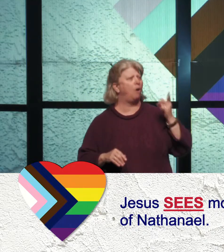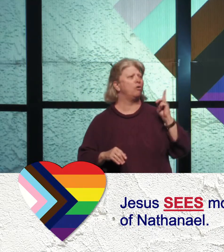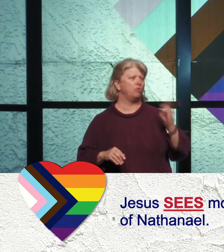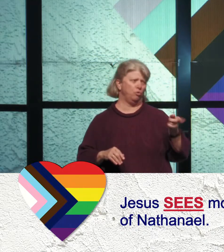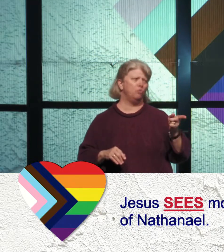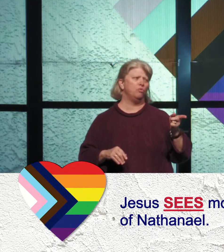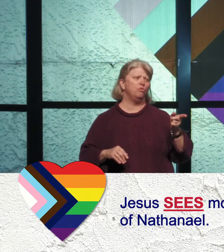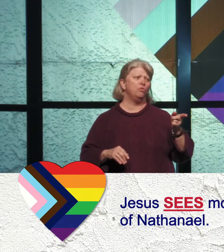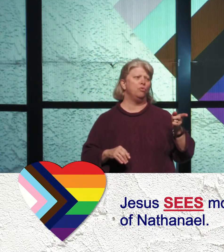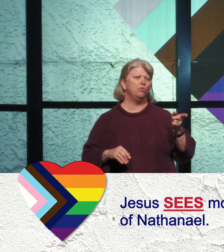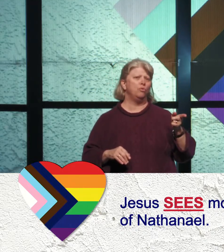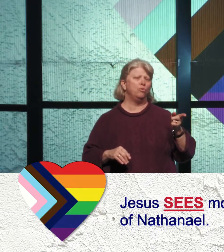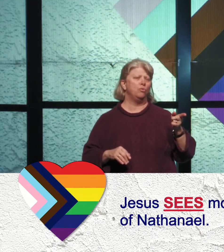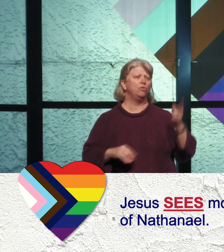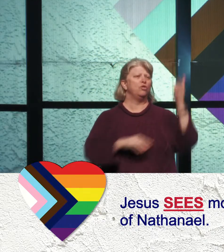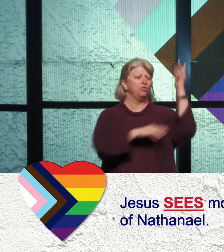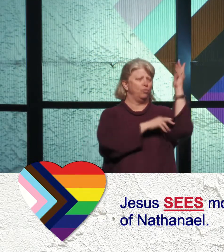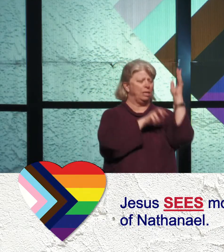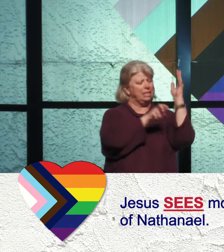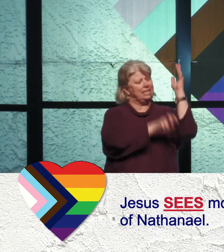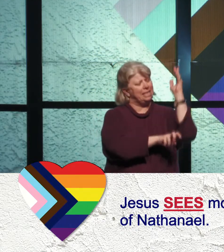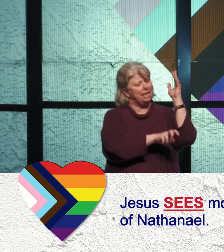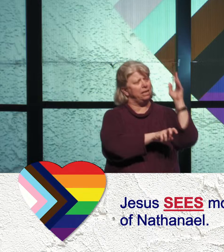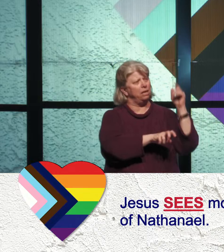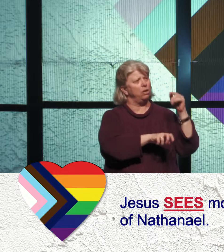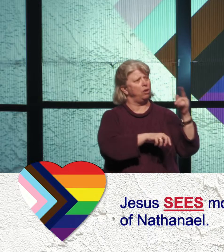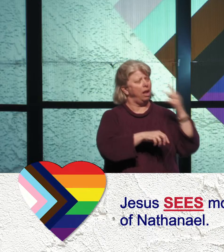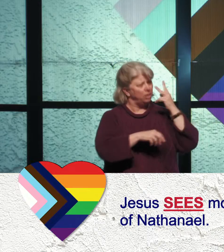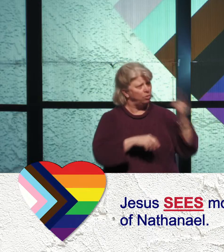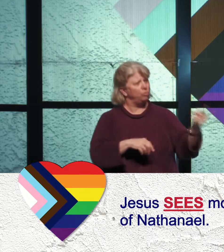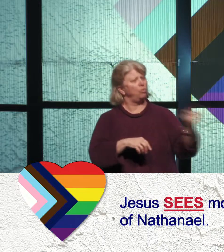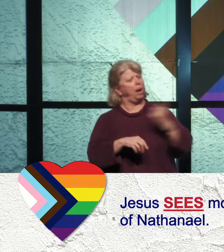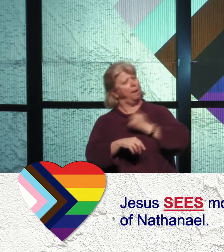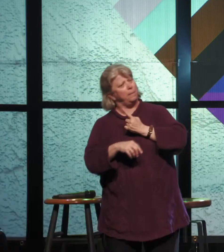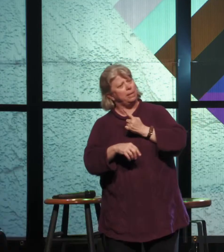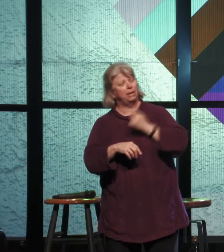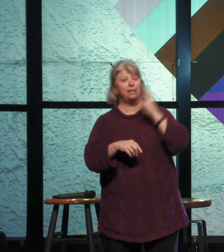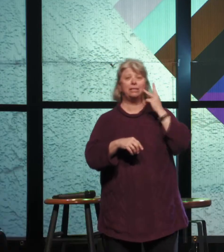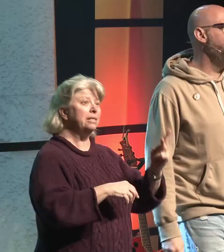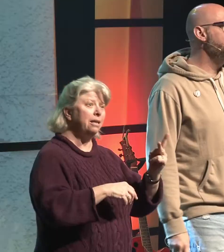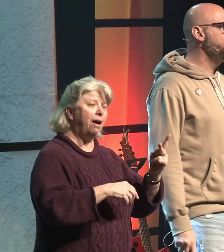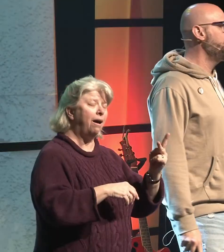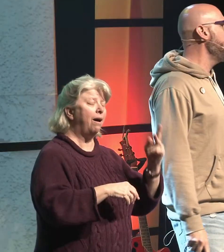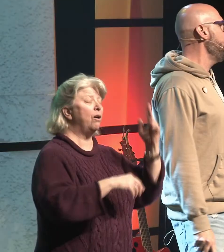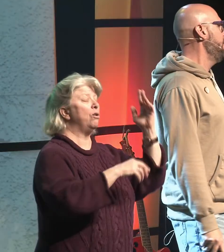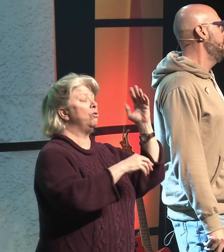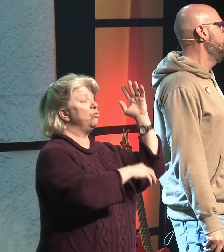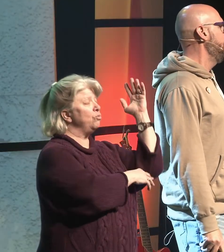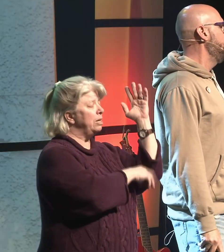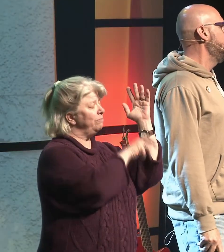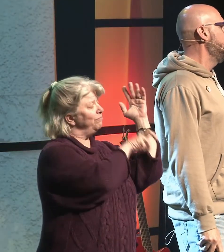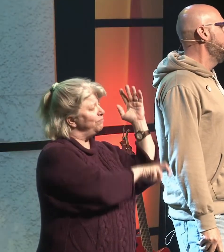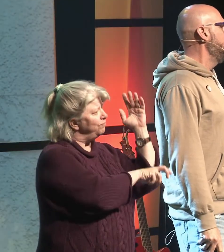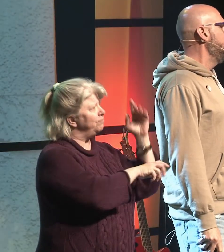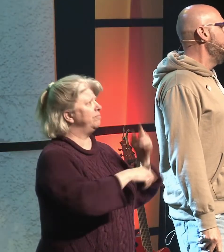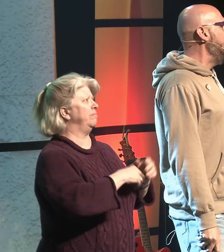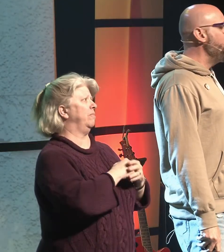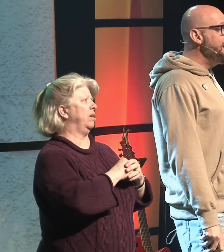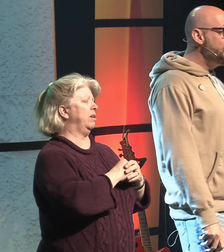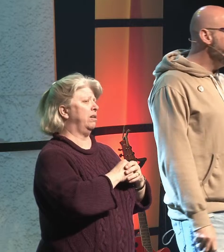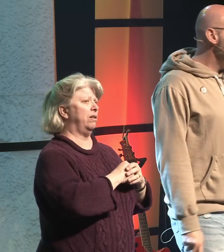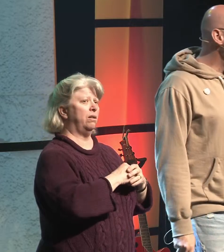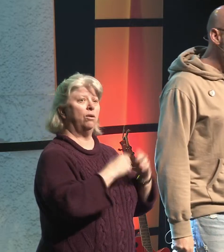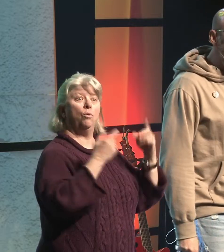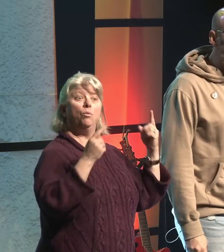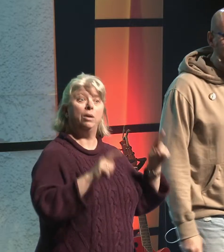you I saw you when you were coming. I saw you under the fig tree. And